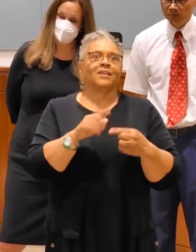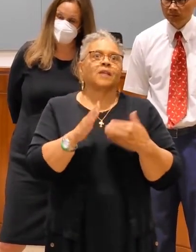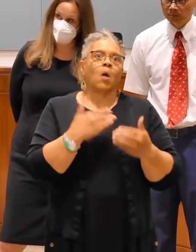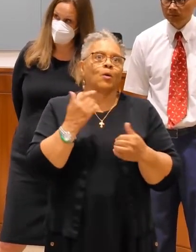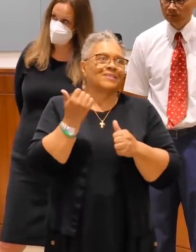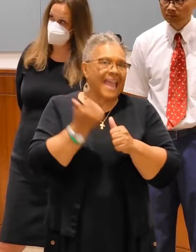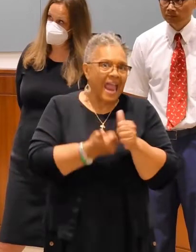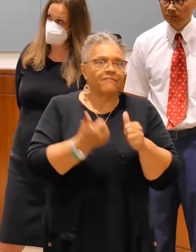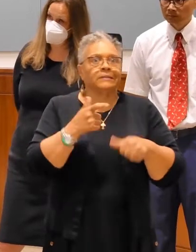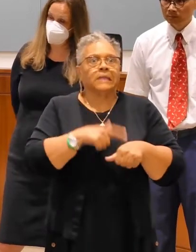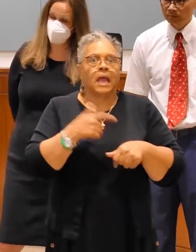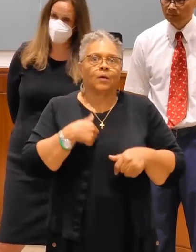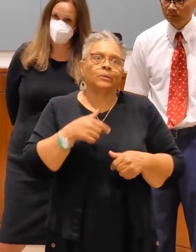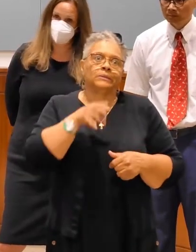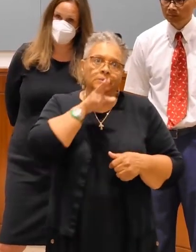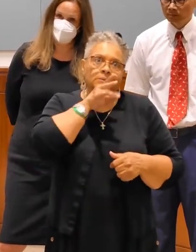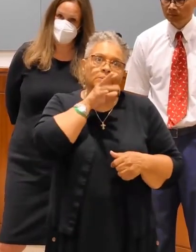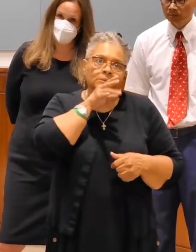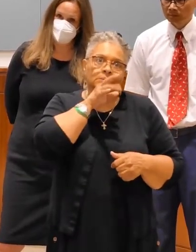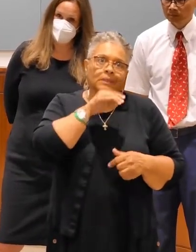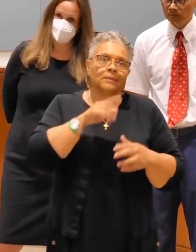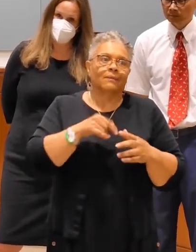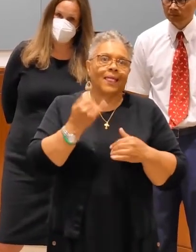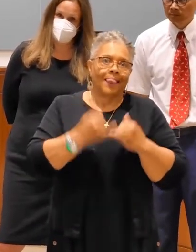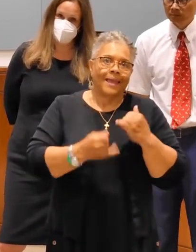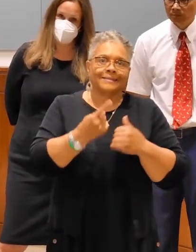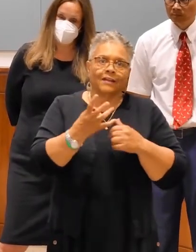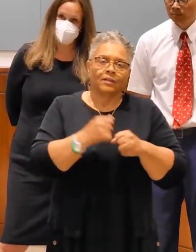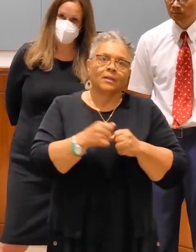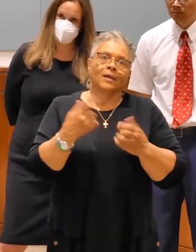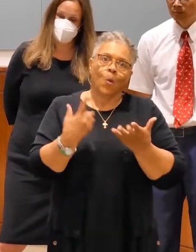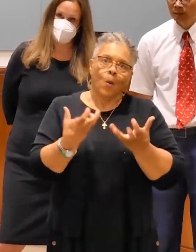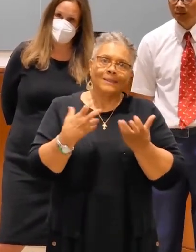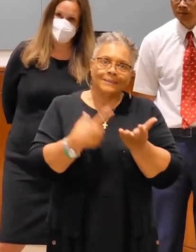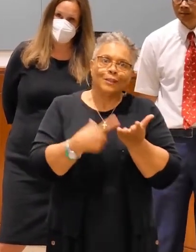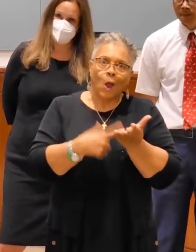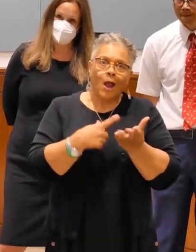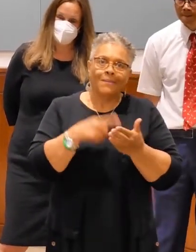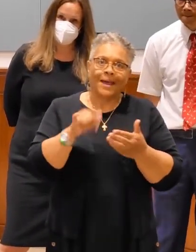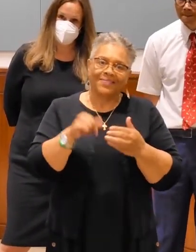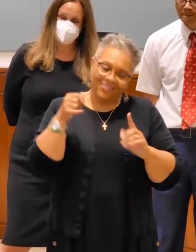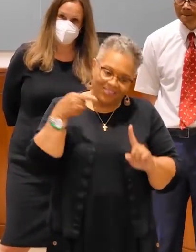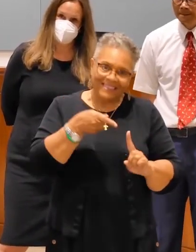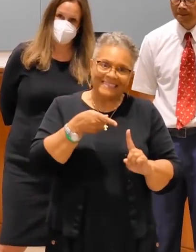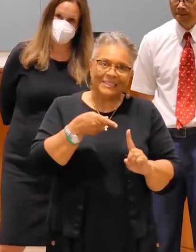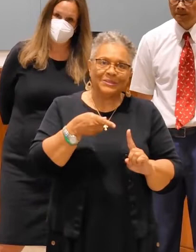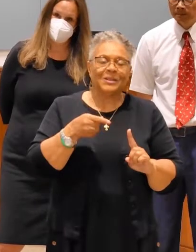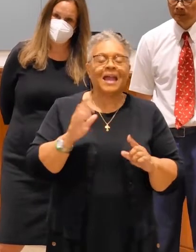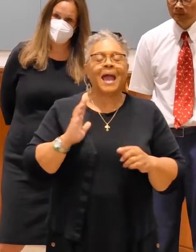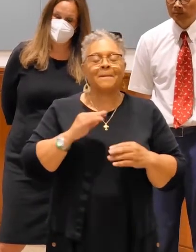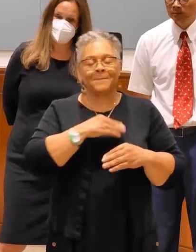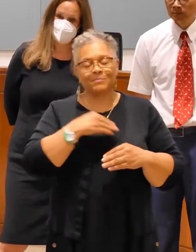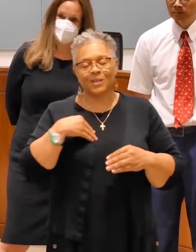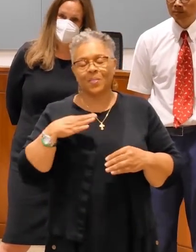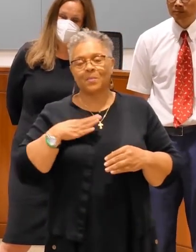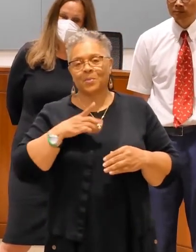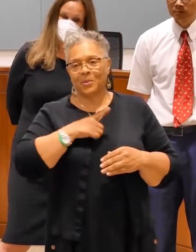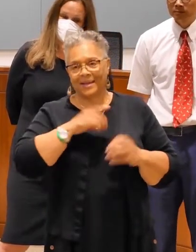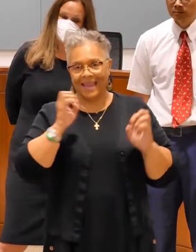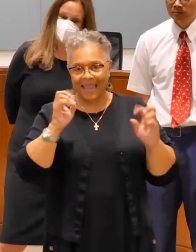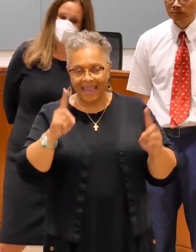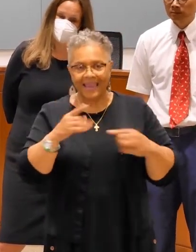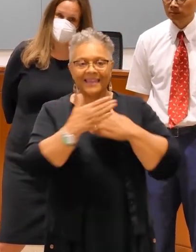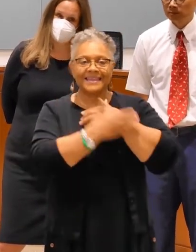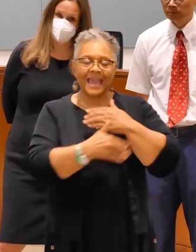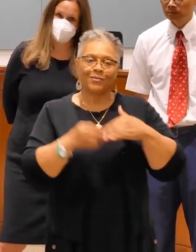we spoke over the last several years. Our members of the Board of Education and our County Council